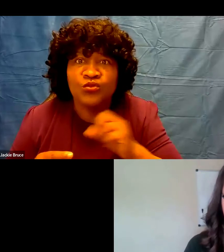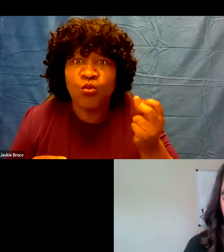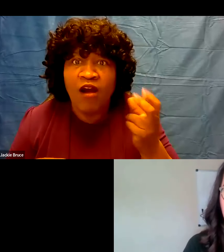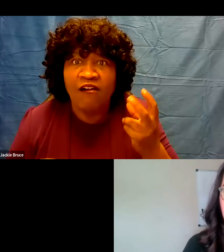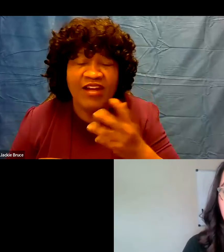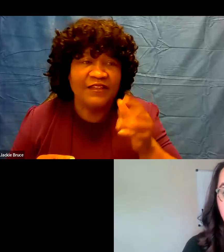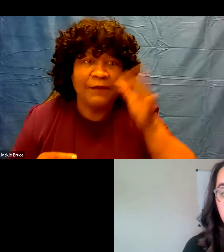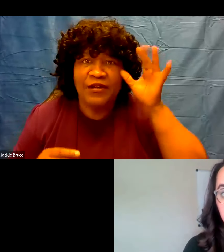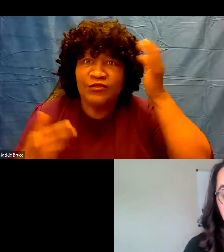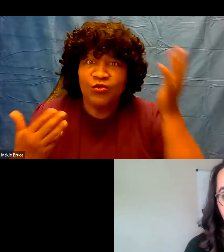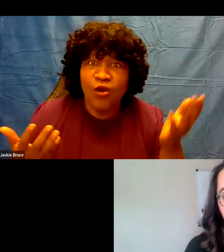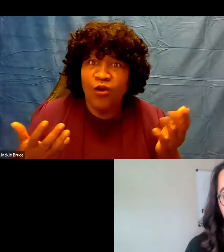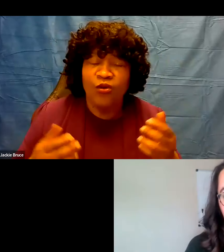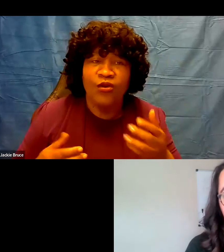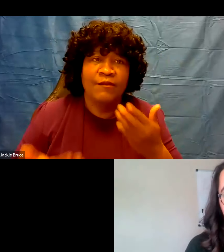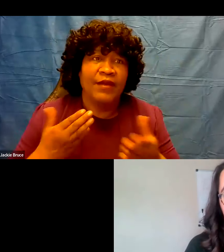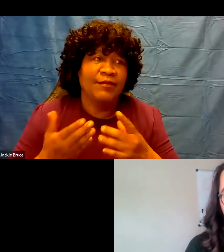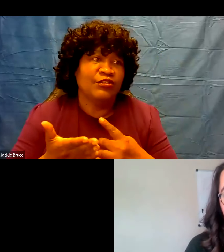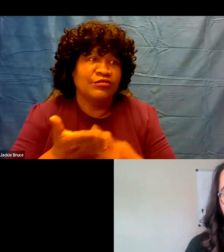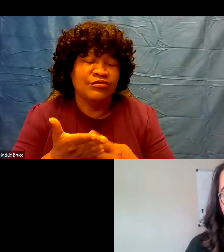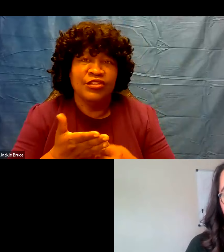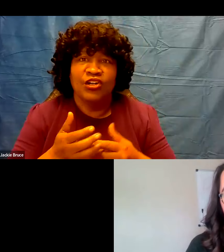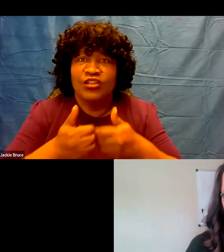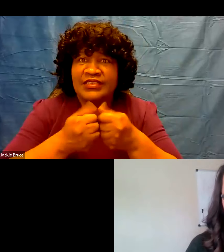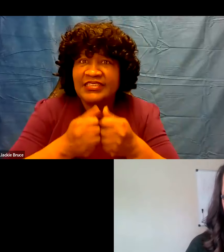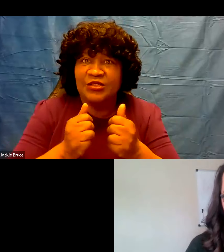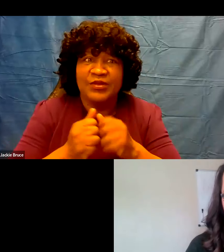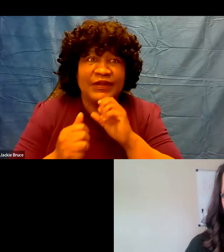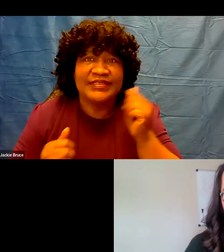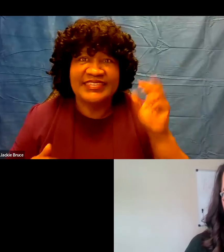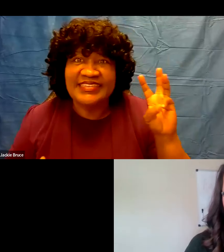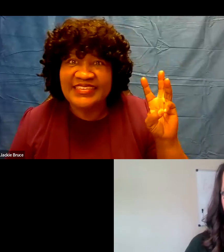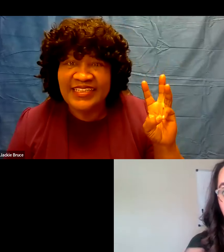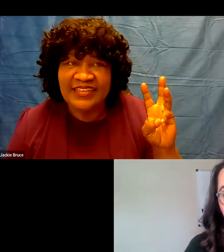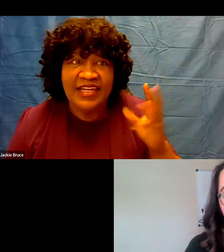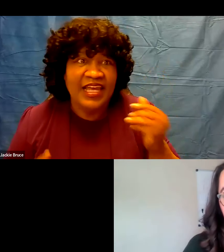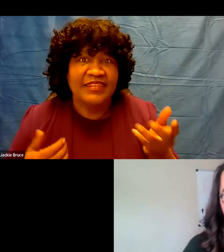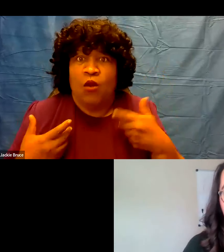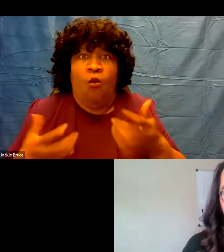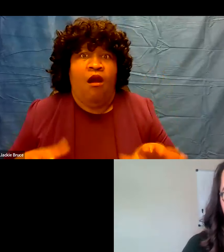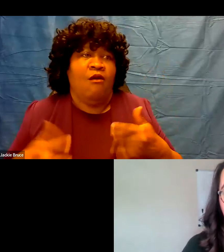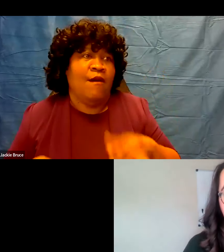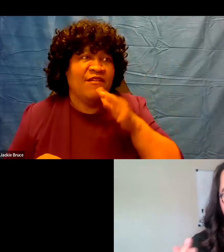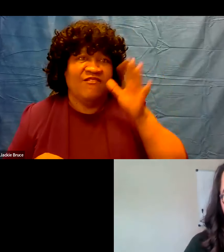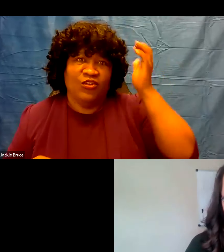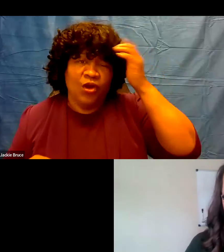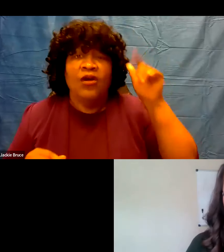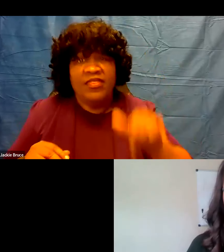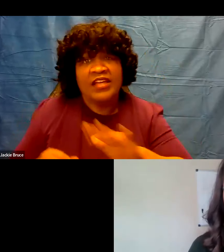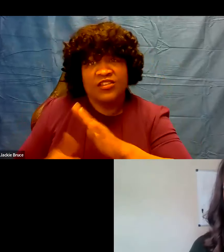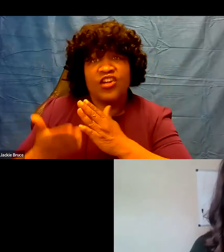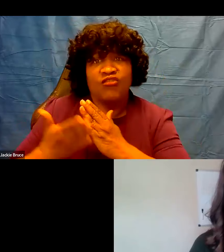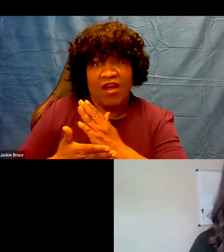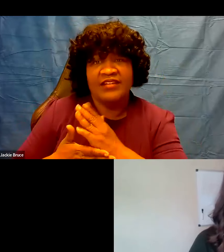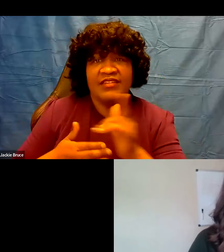don't know. You might be chatting or texting with a 16-year-old and they may not want their parents to know, and that's their right and they get